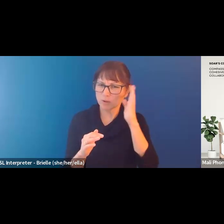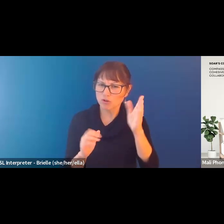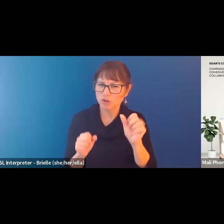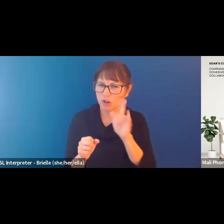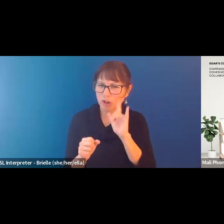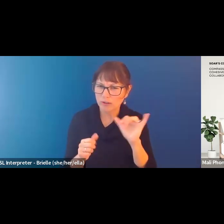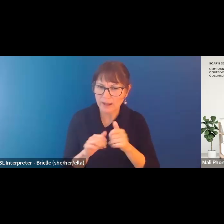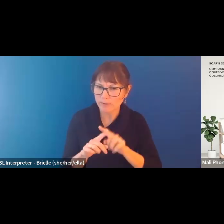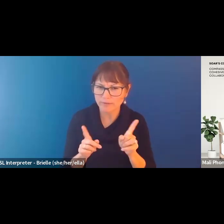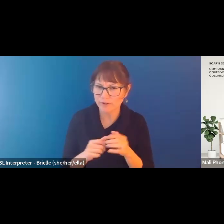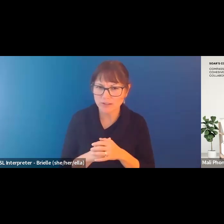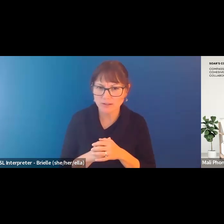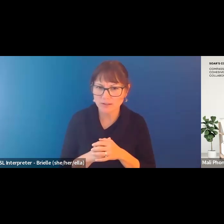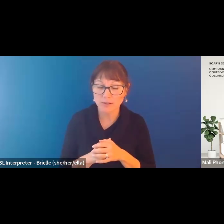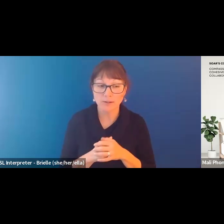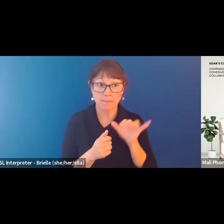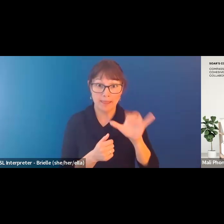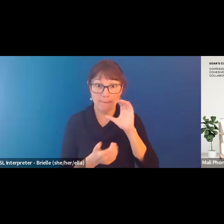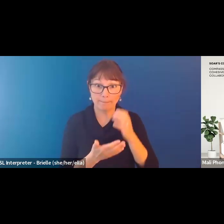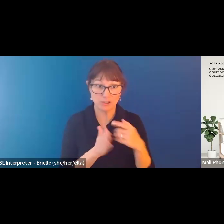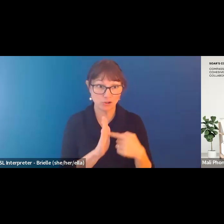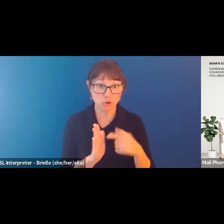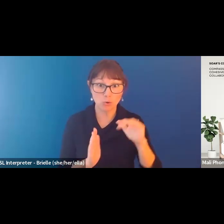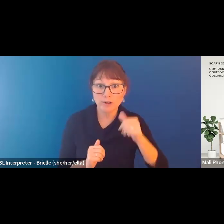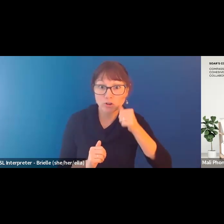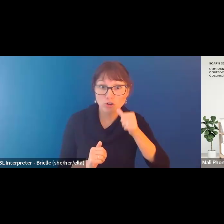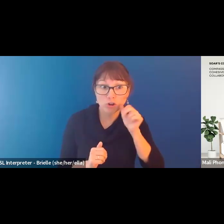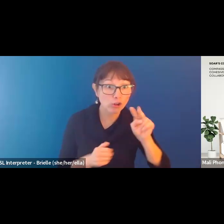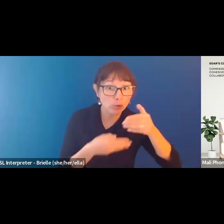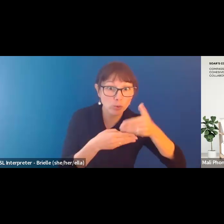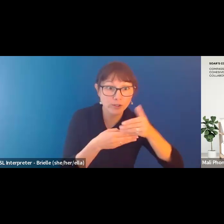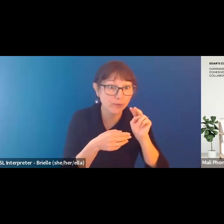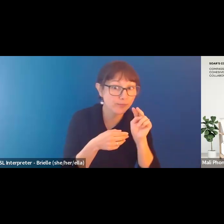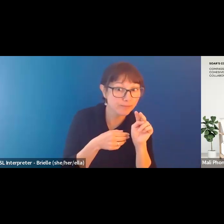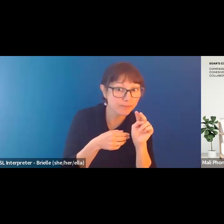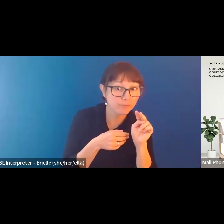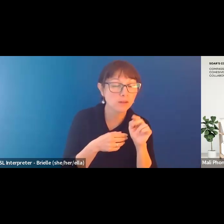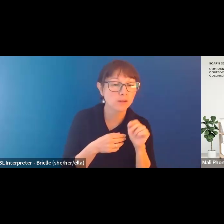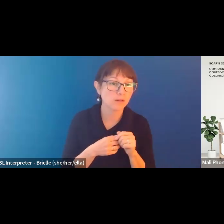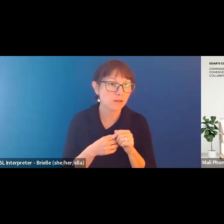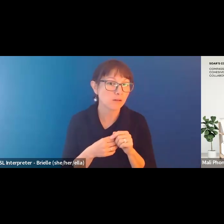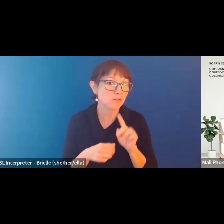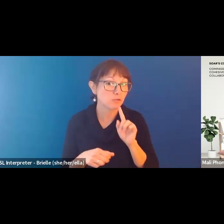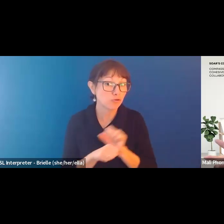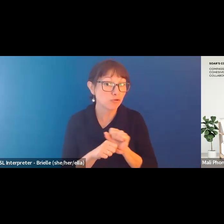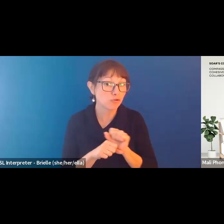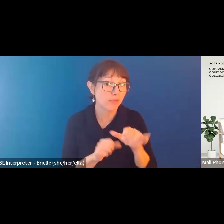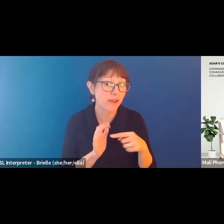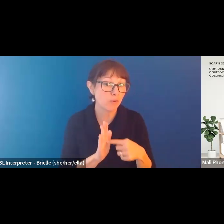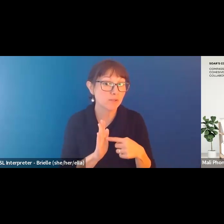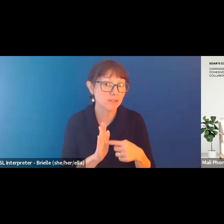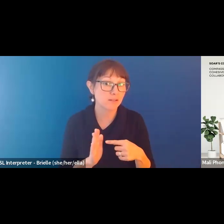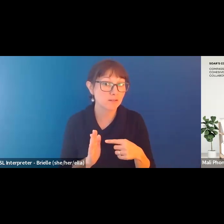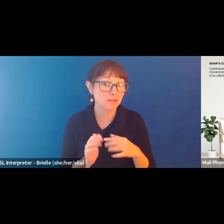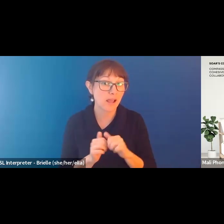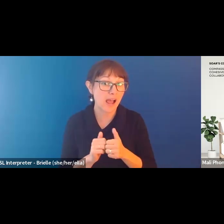This is an image of a little girl looking outside a window. and it truly representative of